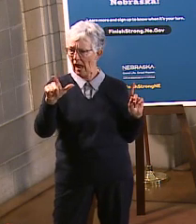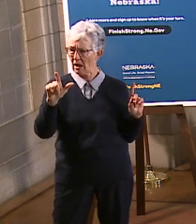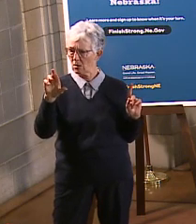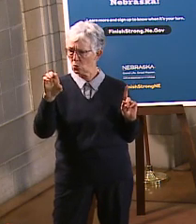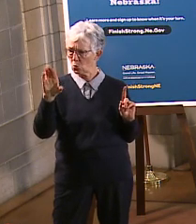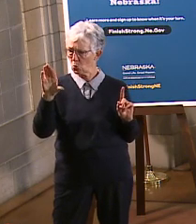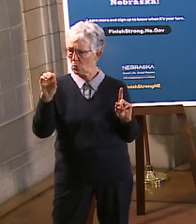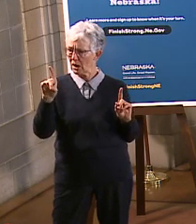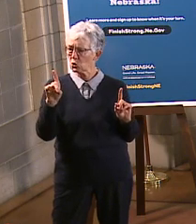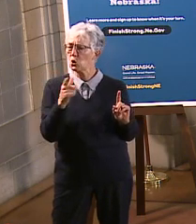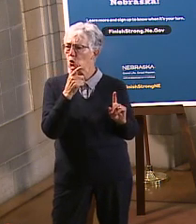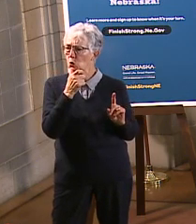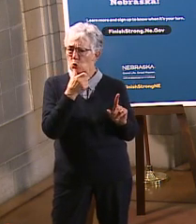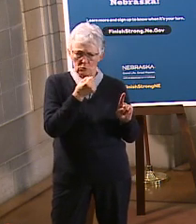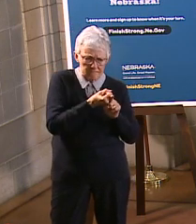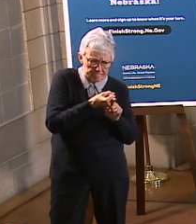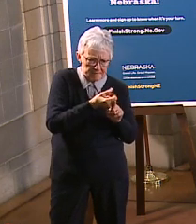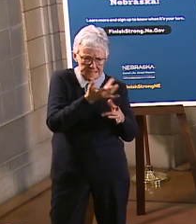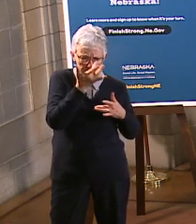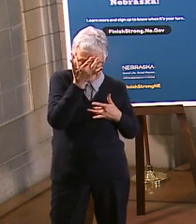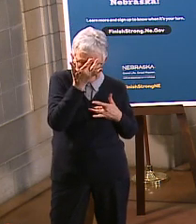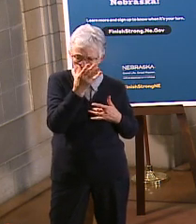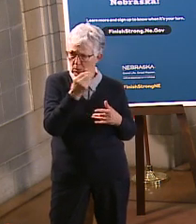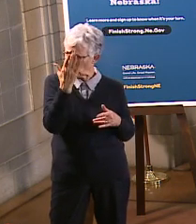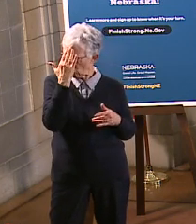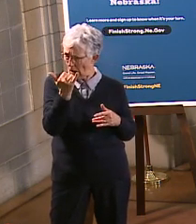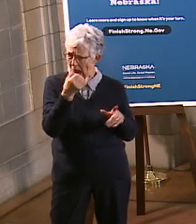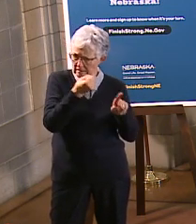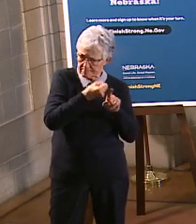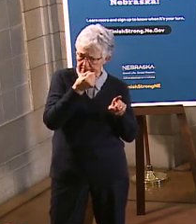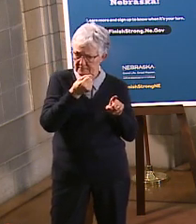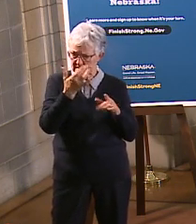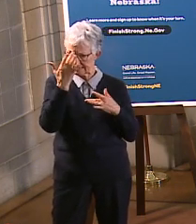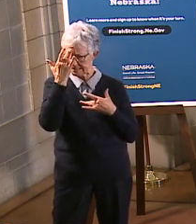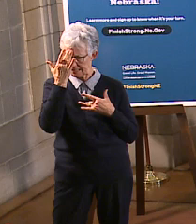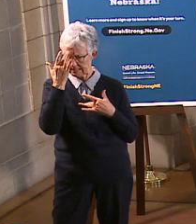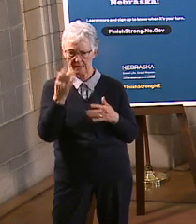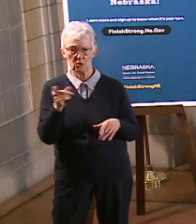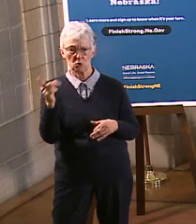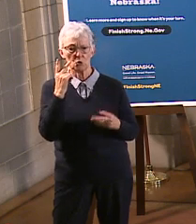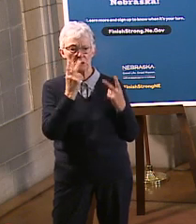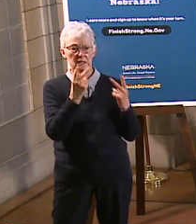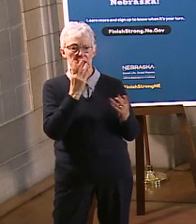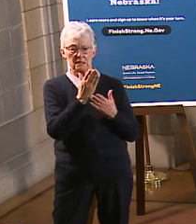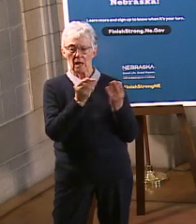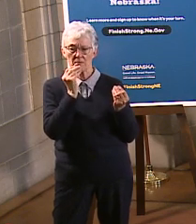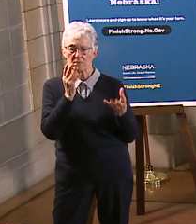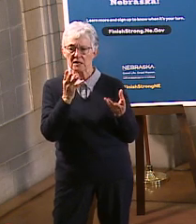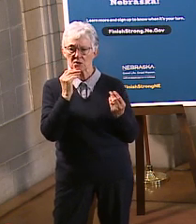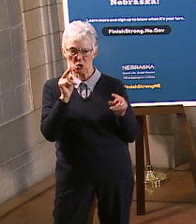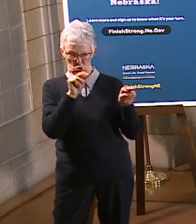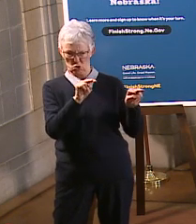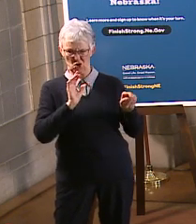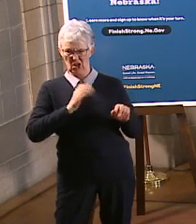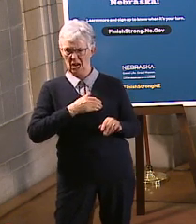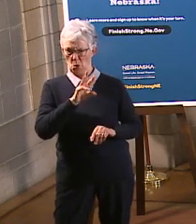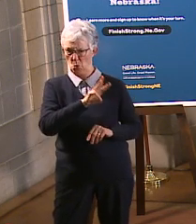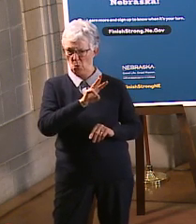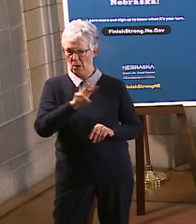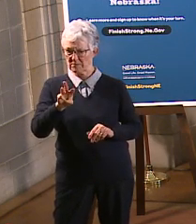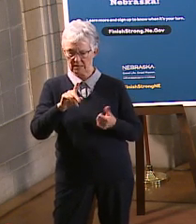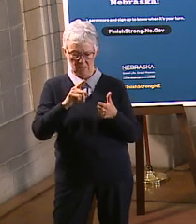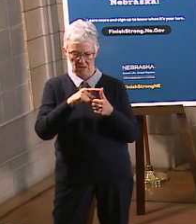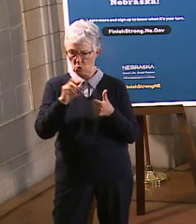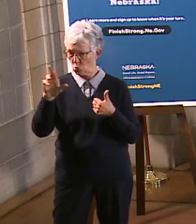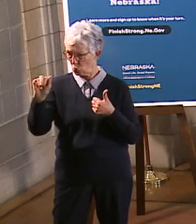and why. A lot of the data is actually, you can see a sample of some of the data that's published on our website when you look at things like race and